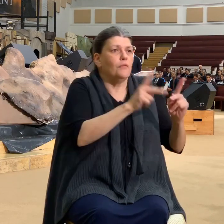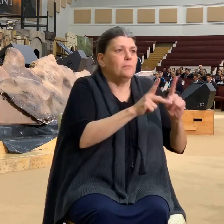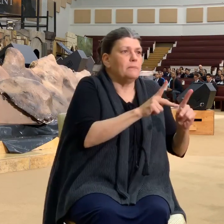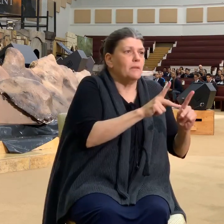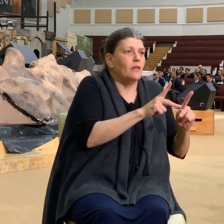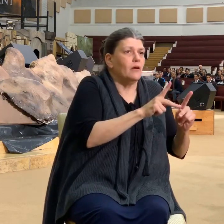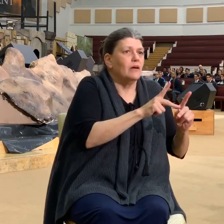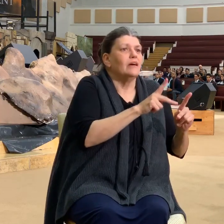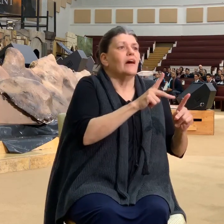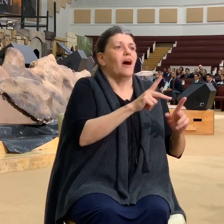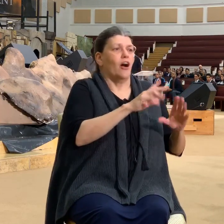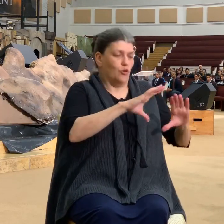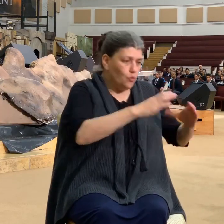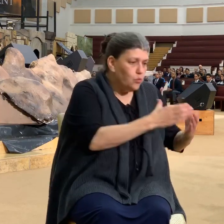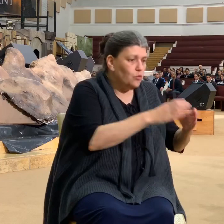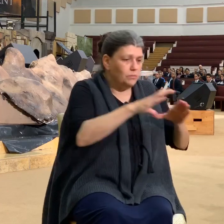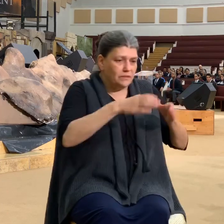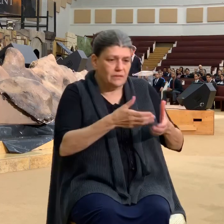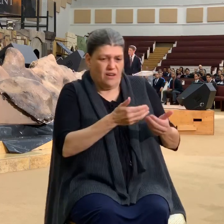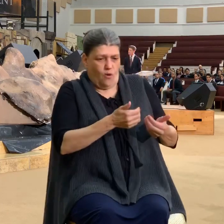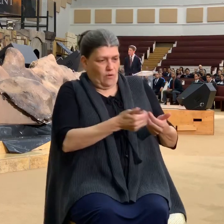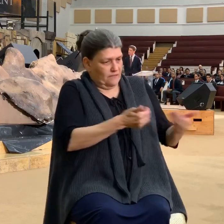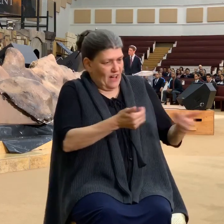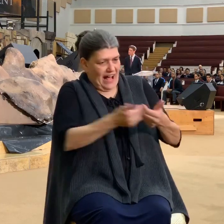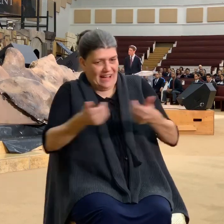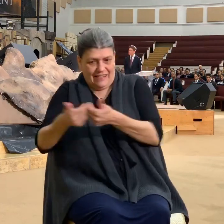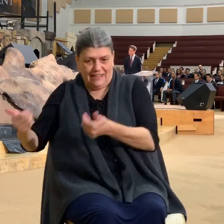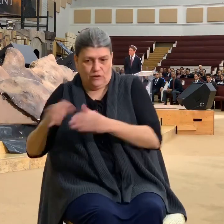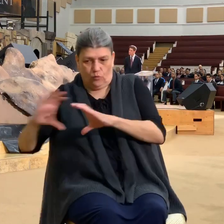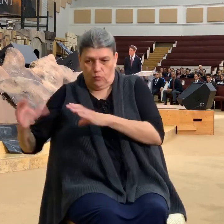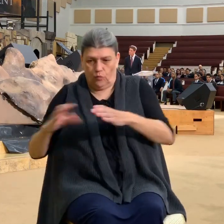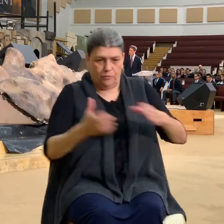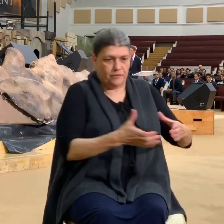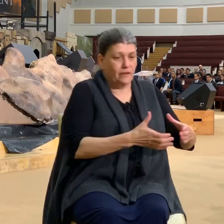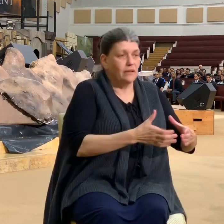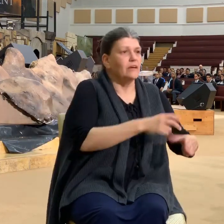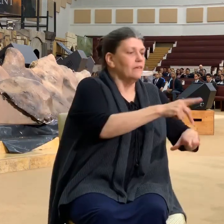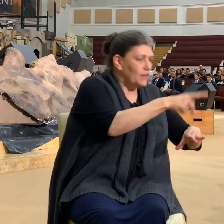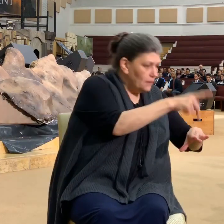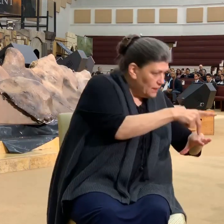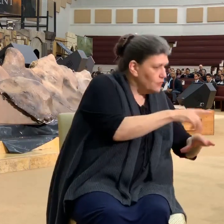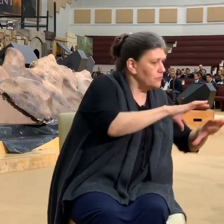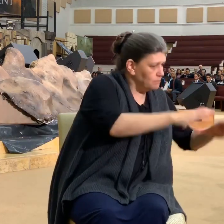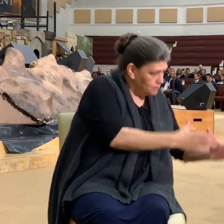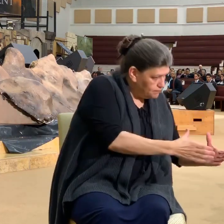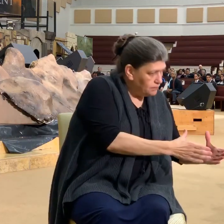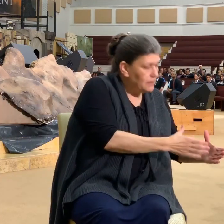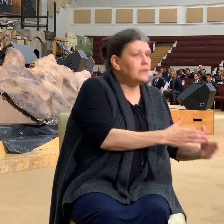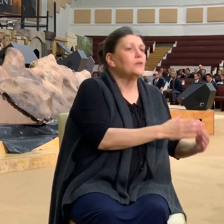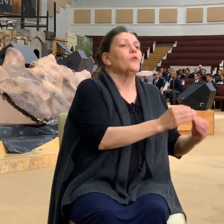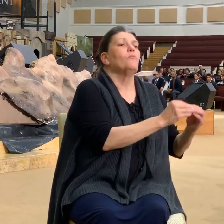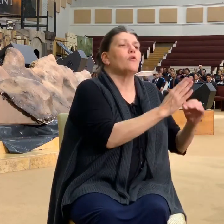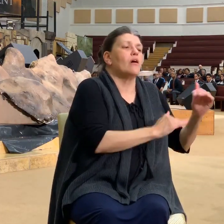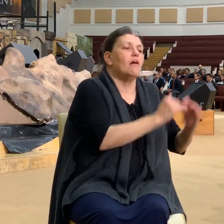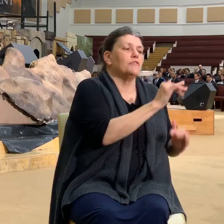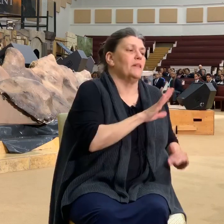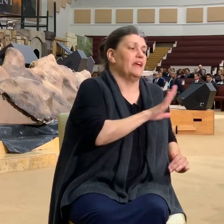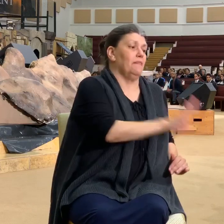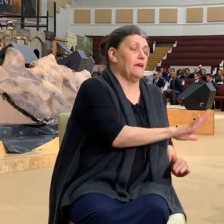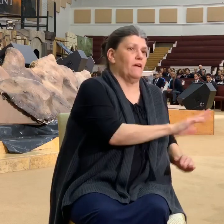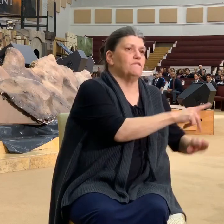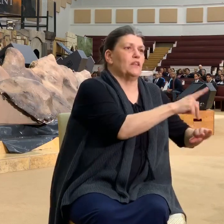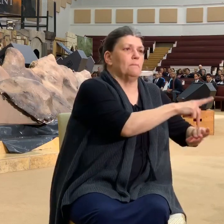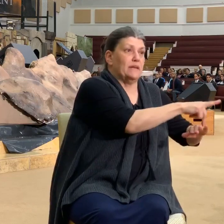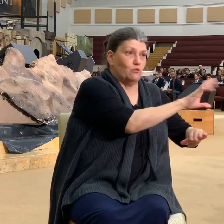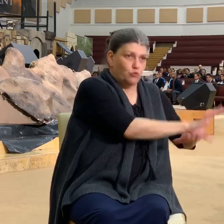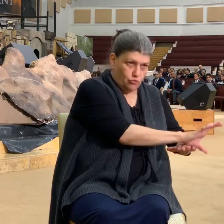their homogeneous principal unit. In other words, Filipinos are going to be more comfortable in their environment, so they're